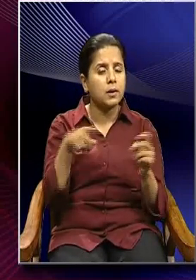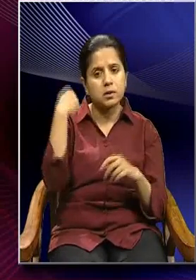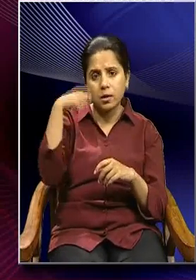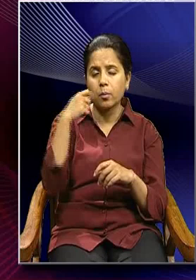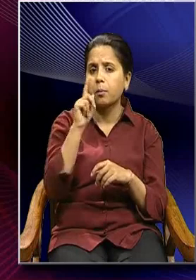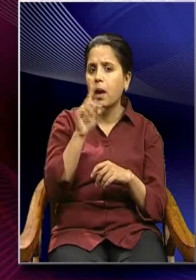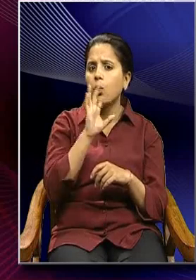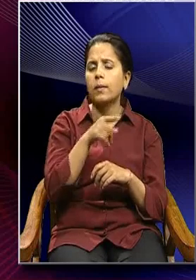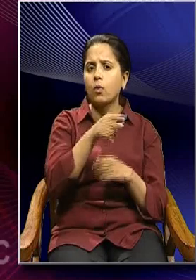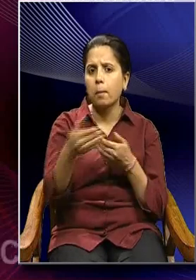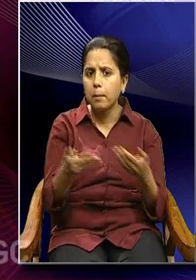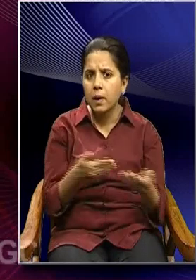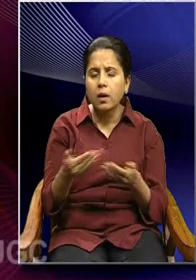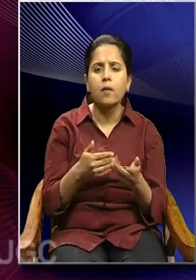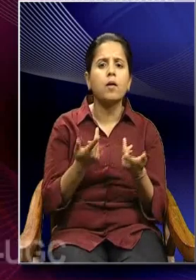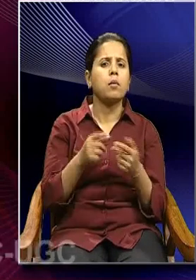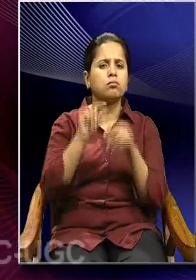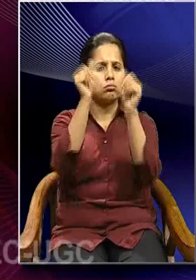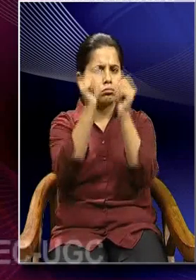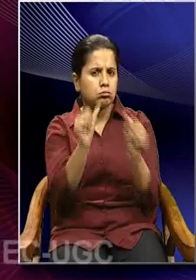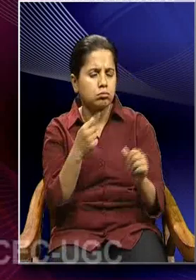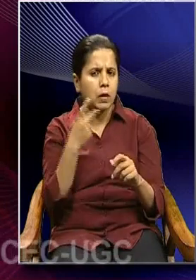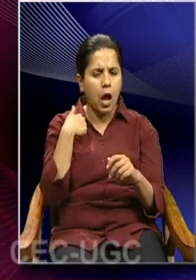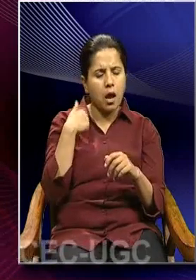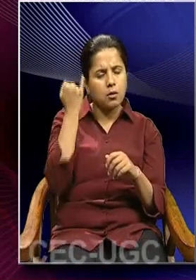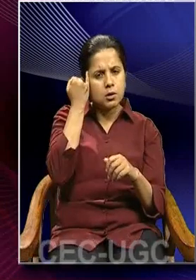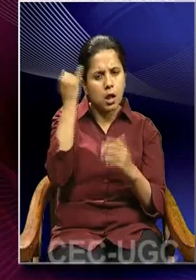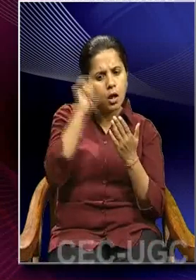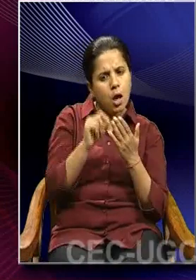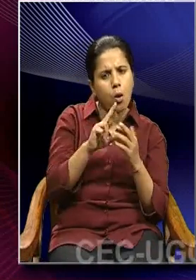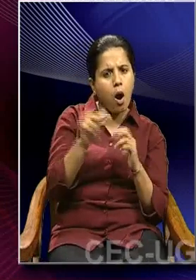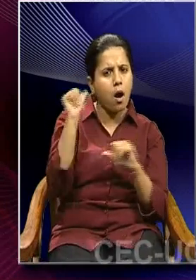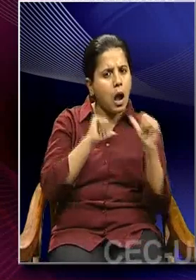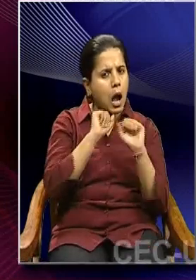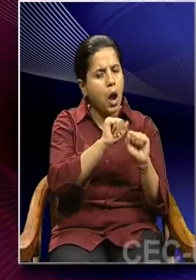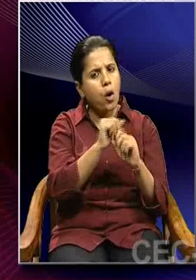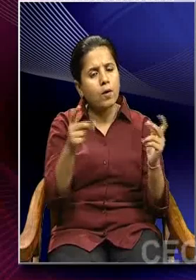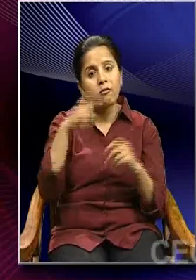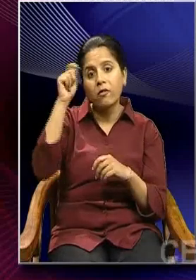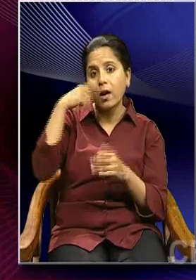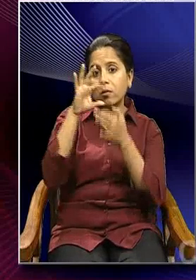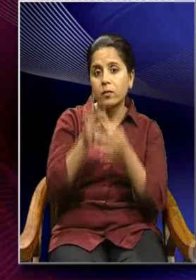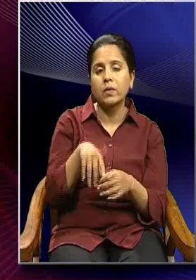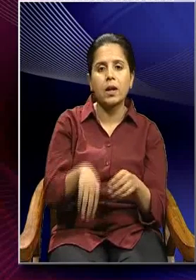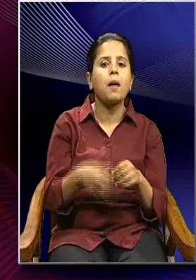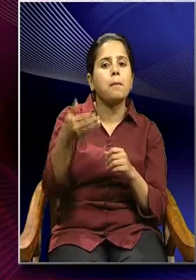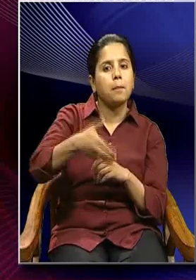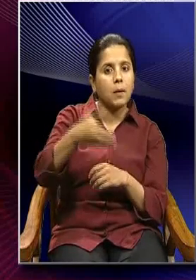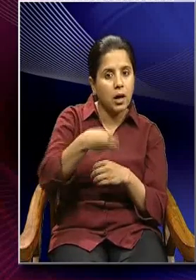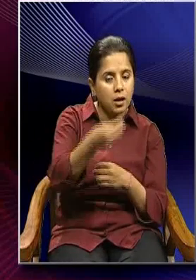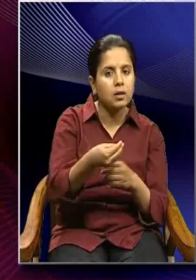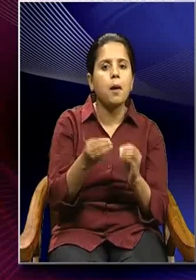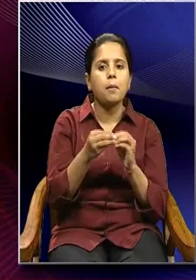their treatment and the characterization was such that especially films like Badhai Do or Badhai